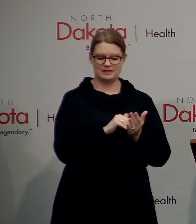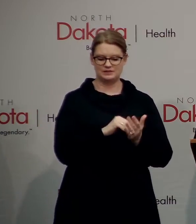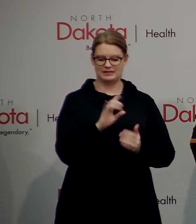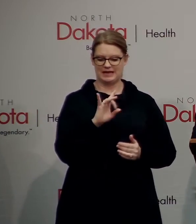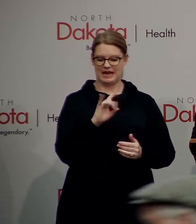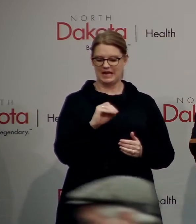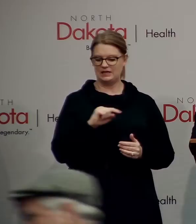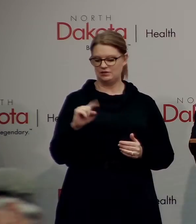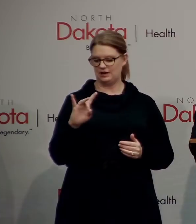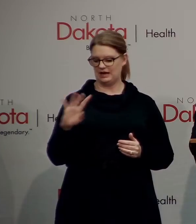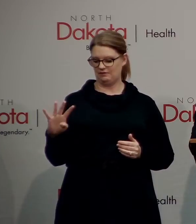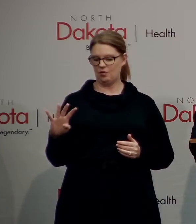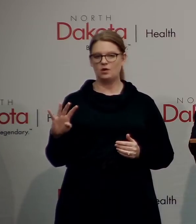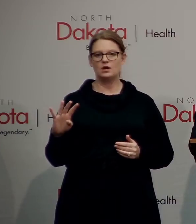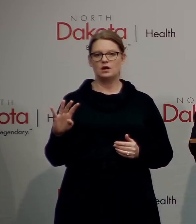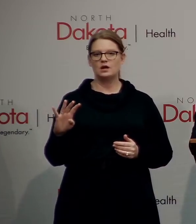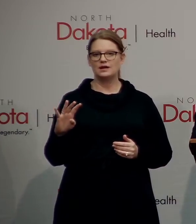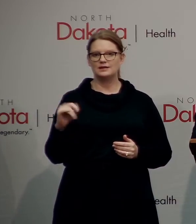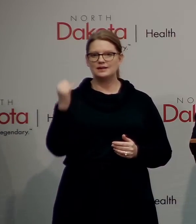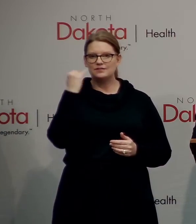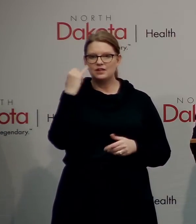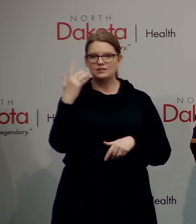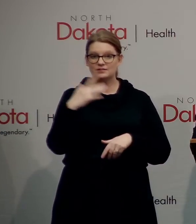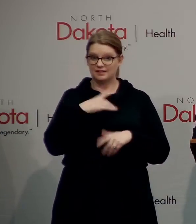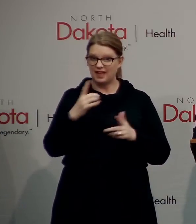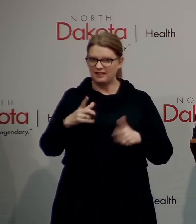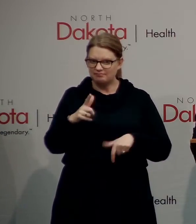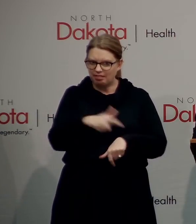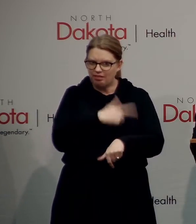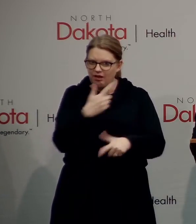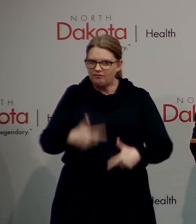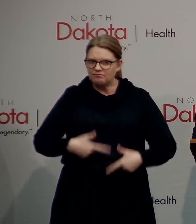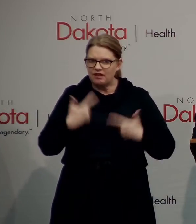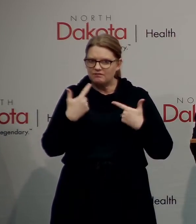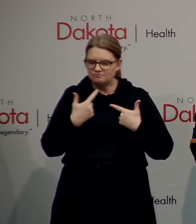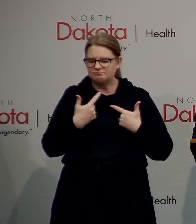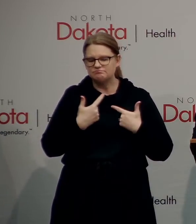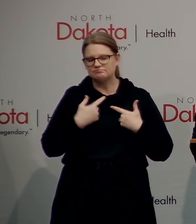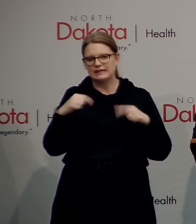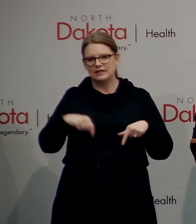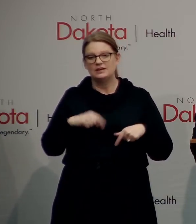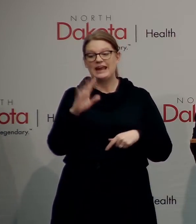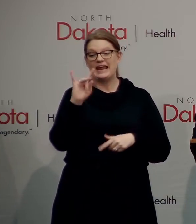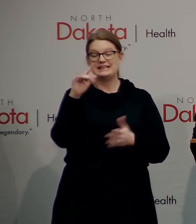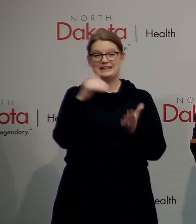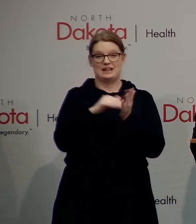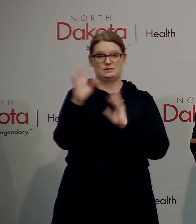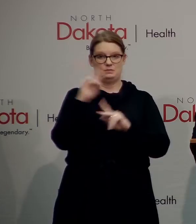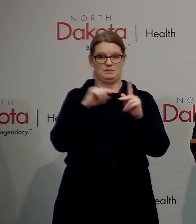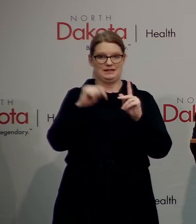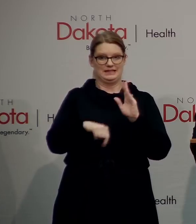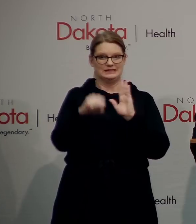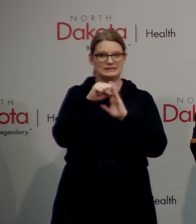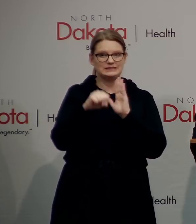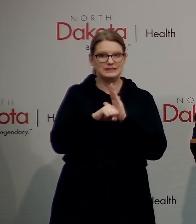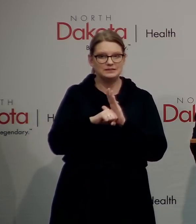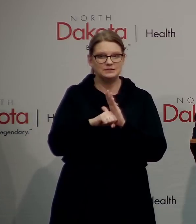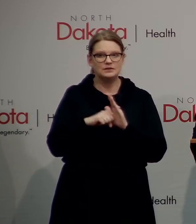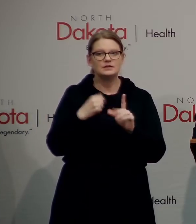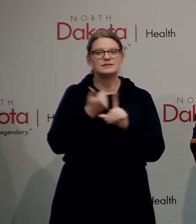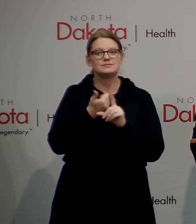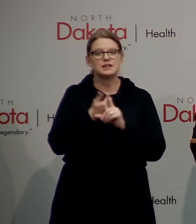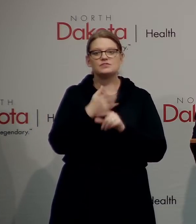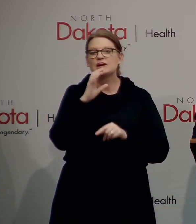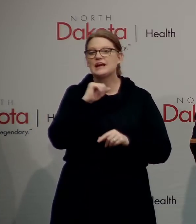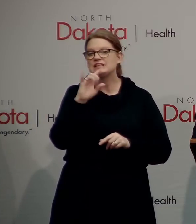that are 80 to 84. And again, if you like longevity, North Dakota, good place to be. We have 18,000 people in our state who are age 85